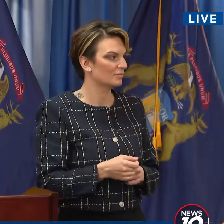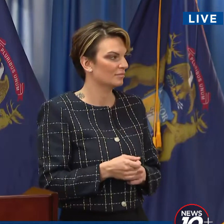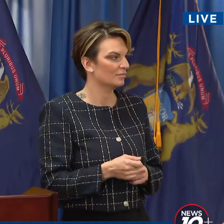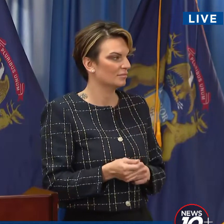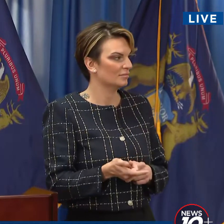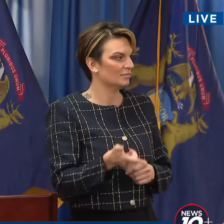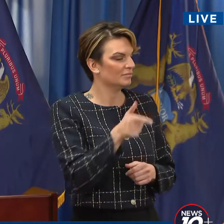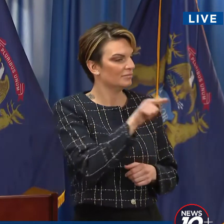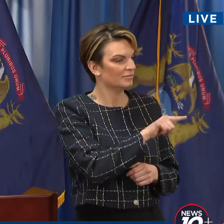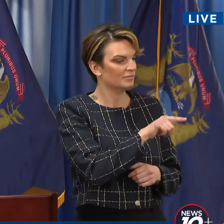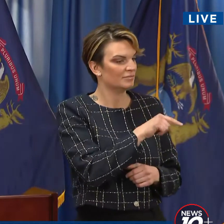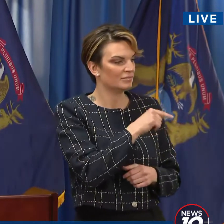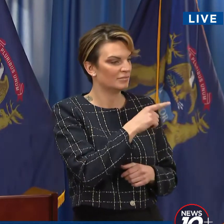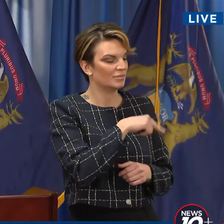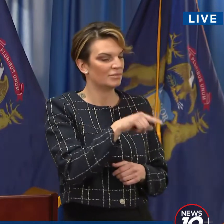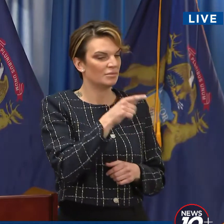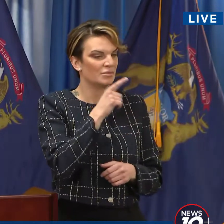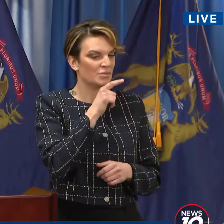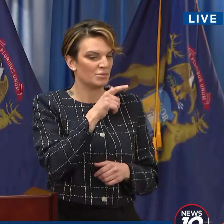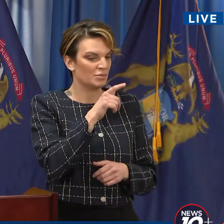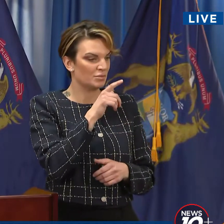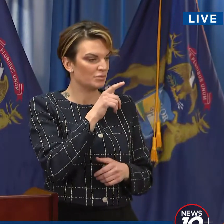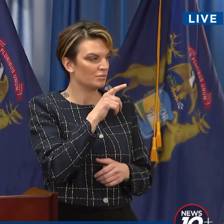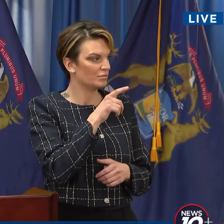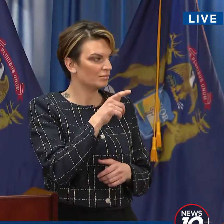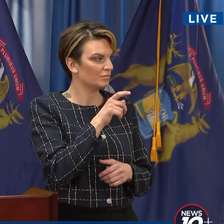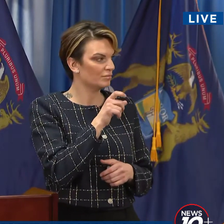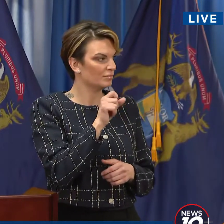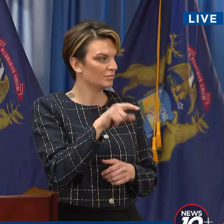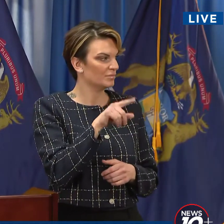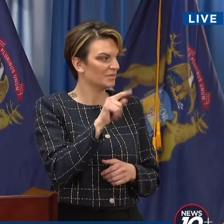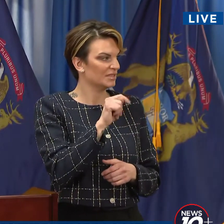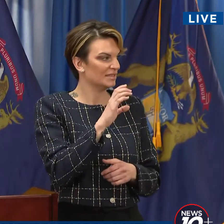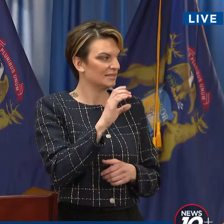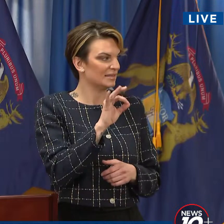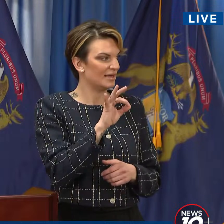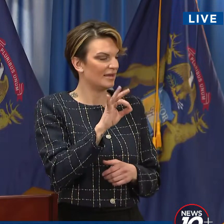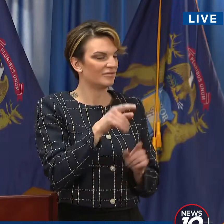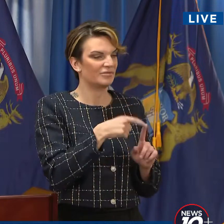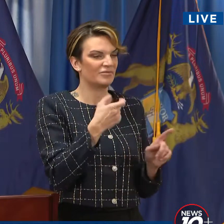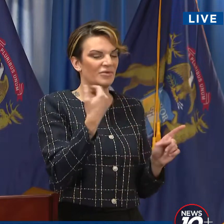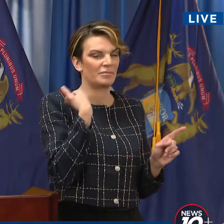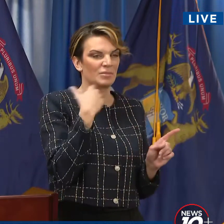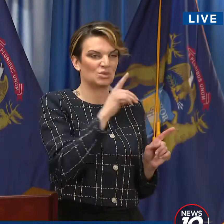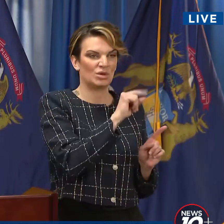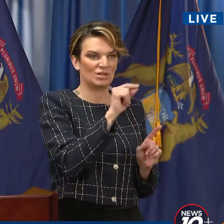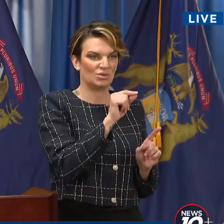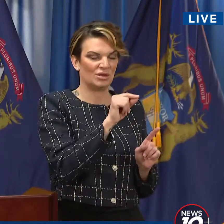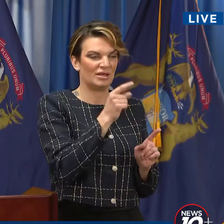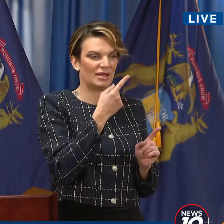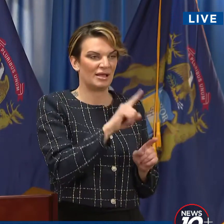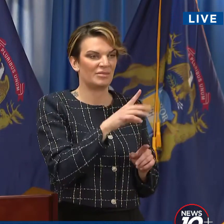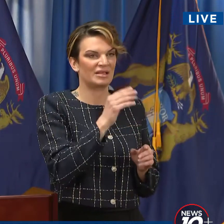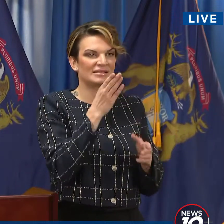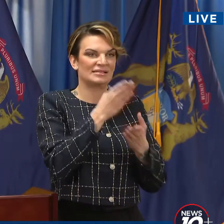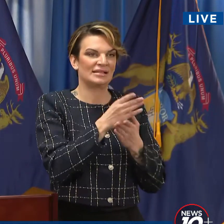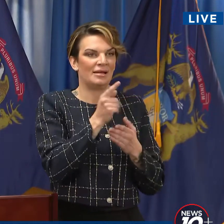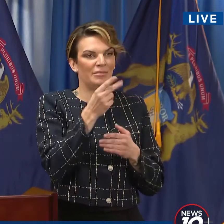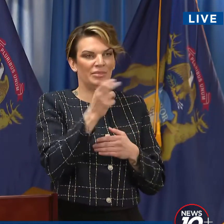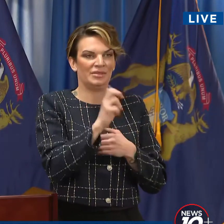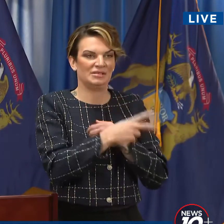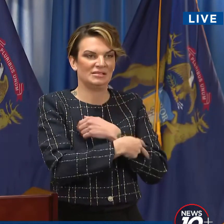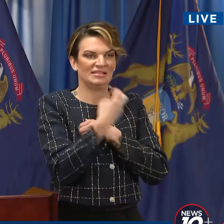Following up on that, for those who watched the scenes outside TCS Center in 2020 and Stop the Steal,